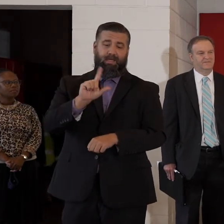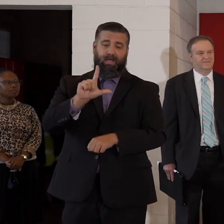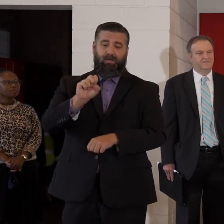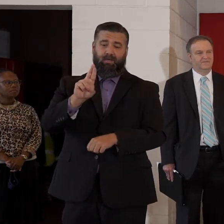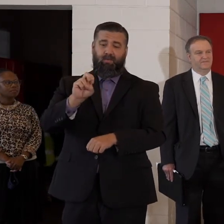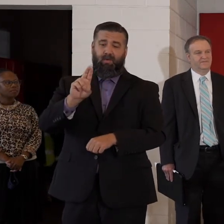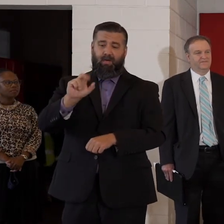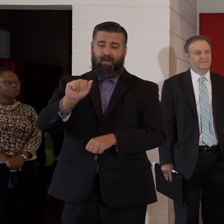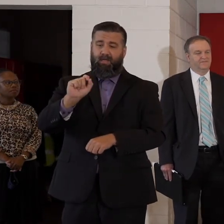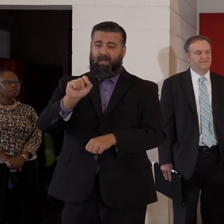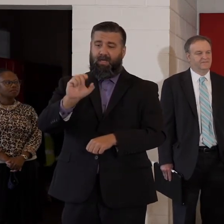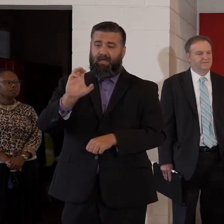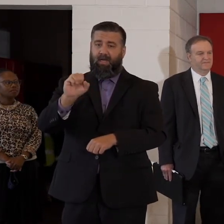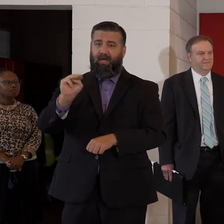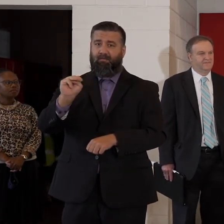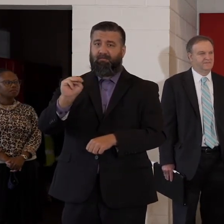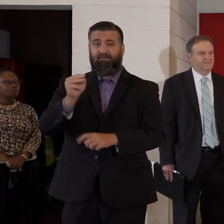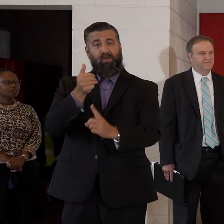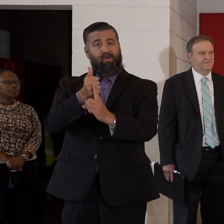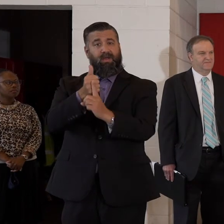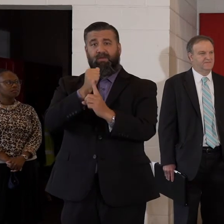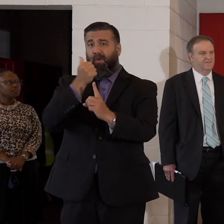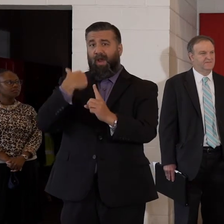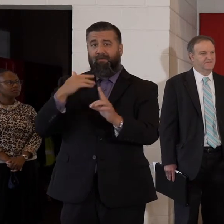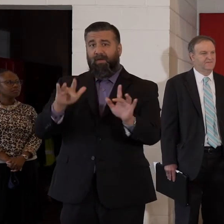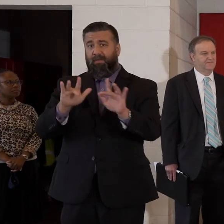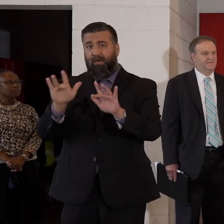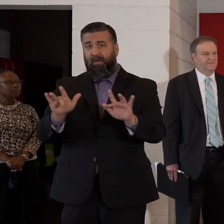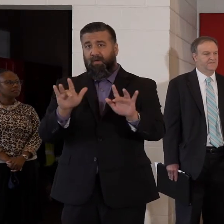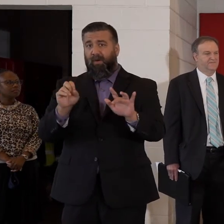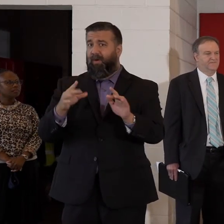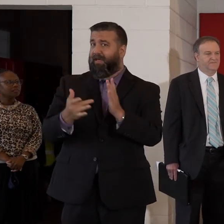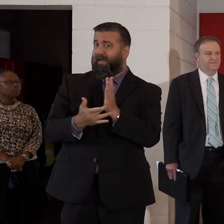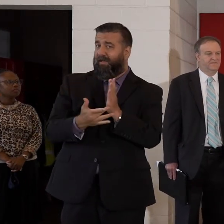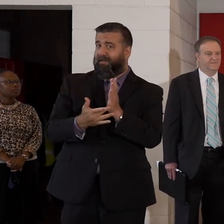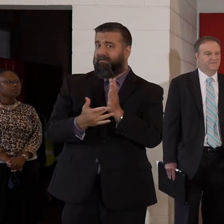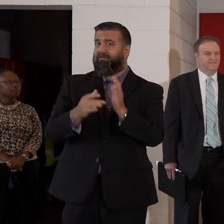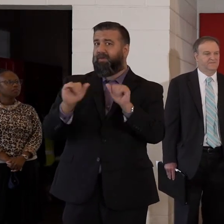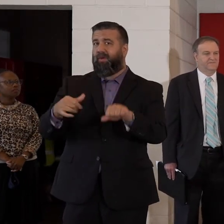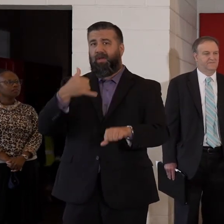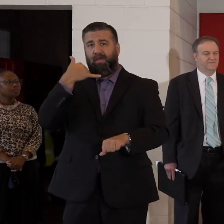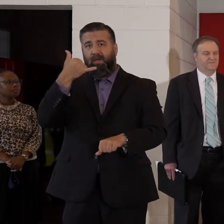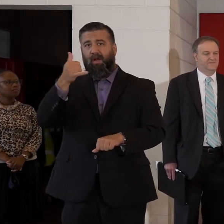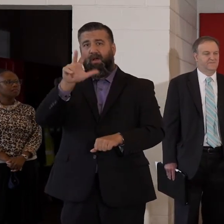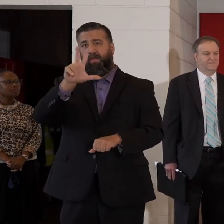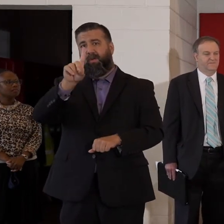stlcorona.com, and if you do not have a computer or that kind of technology, you can call